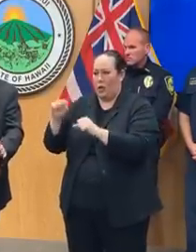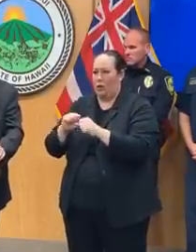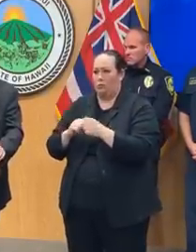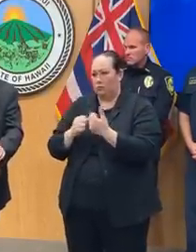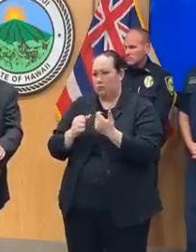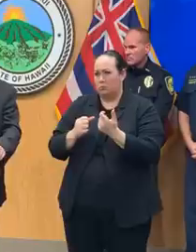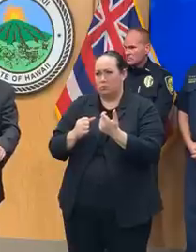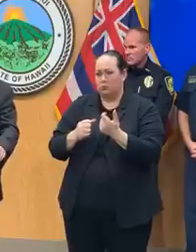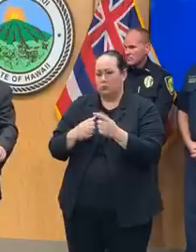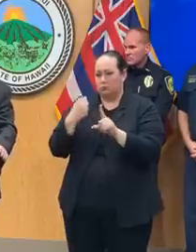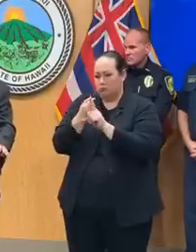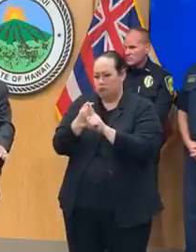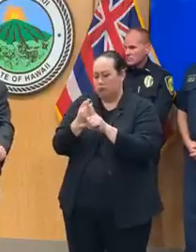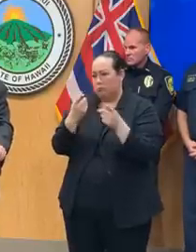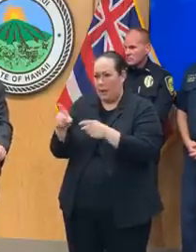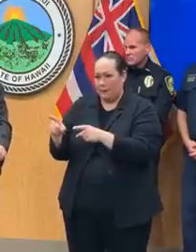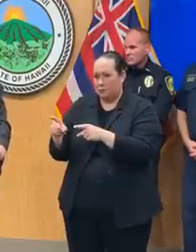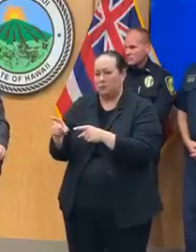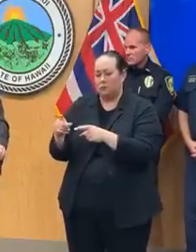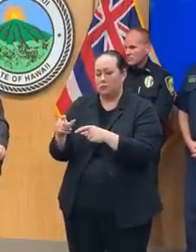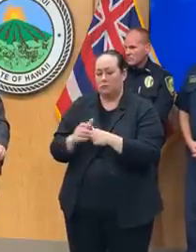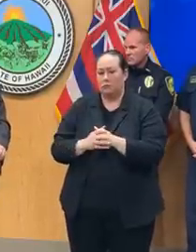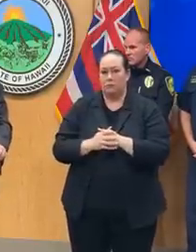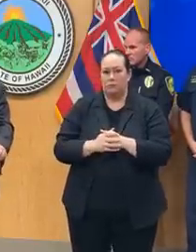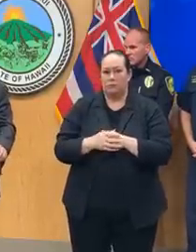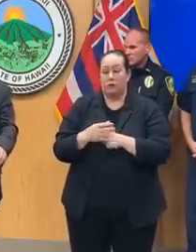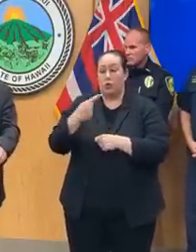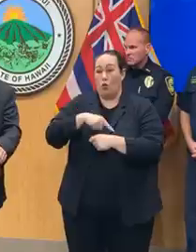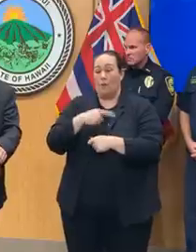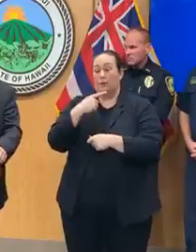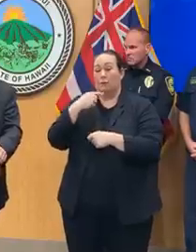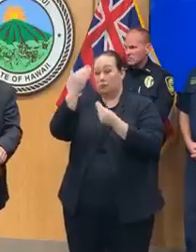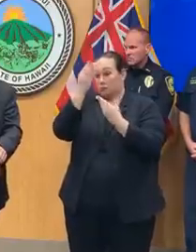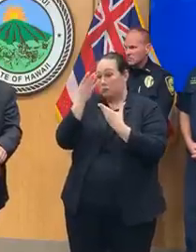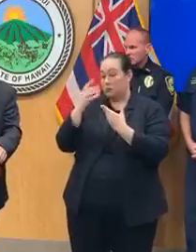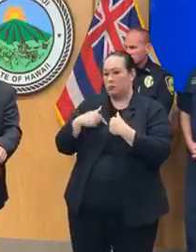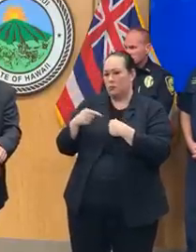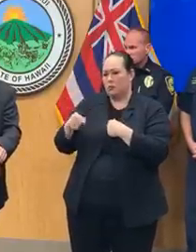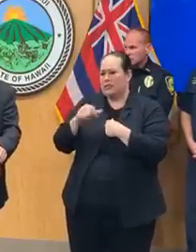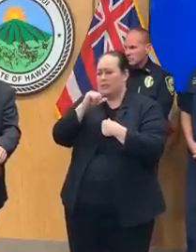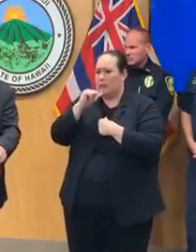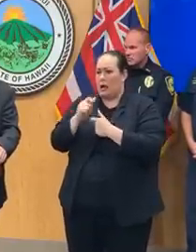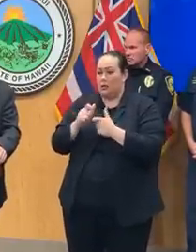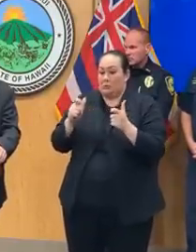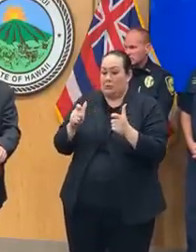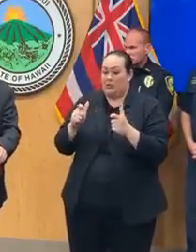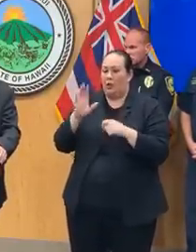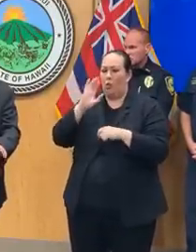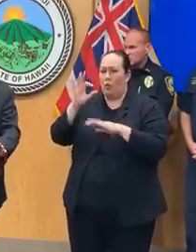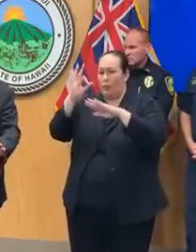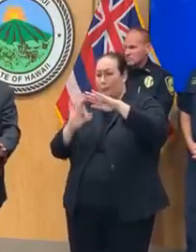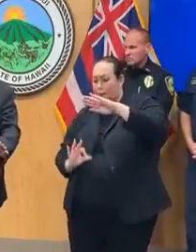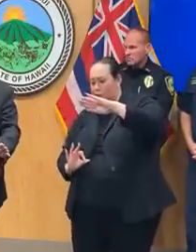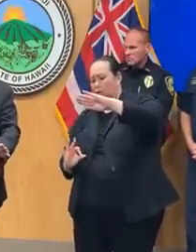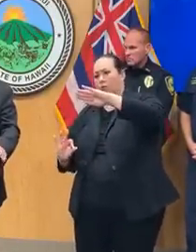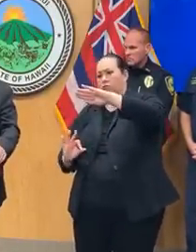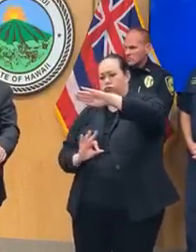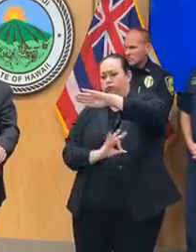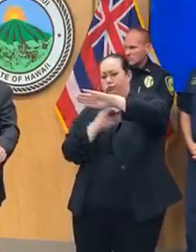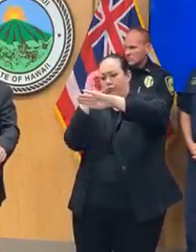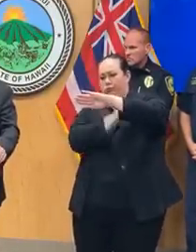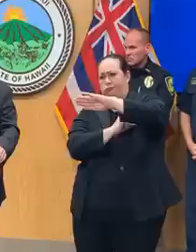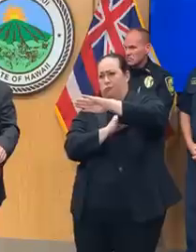be consequential. We've been told so far that the storm is less significant and will, again, likely miss us significantly,